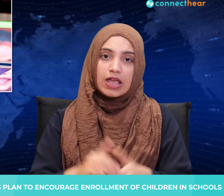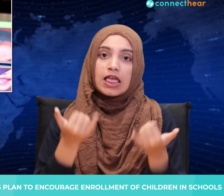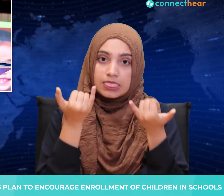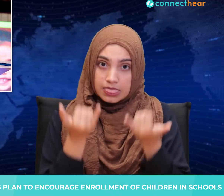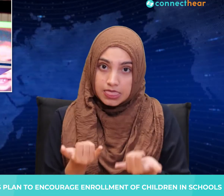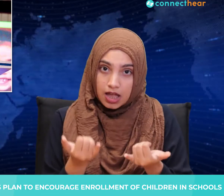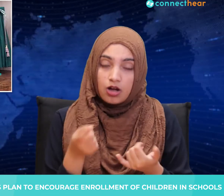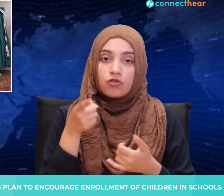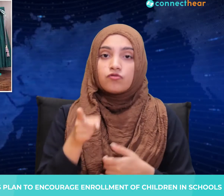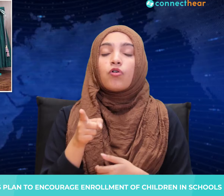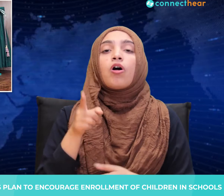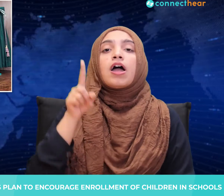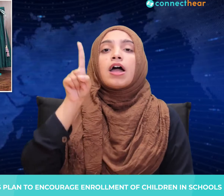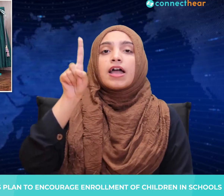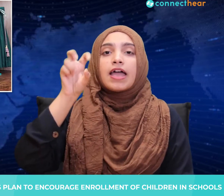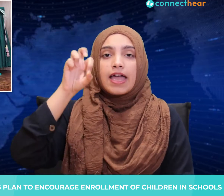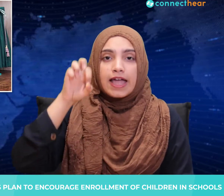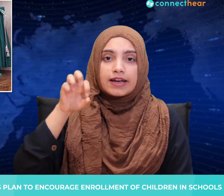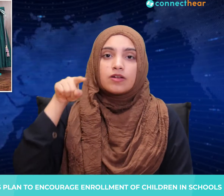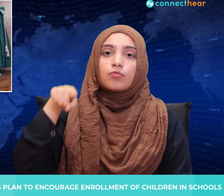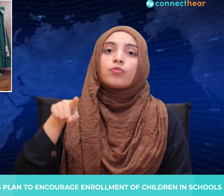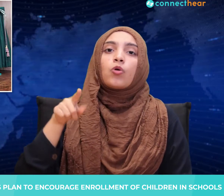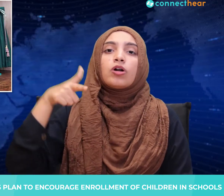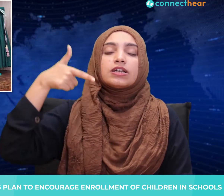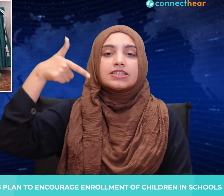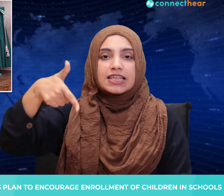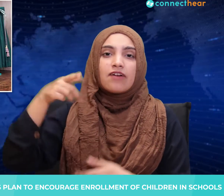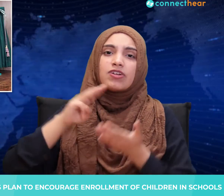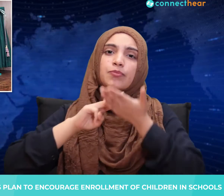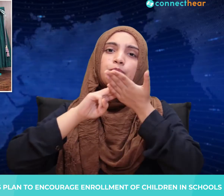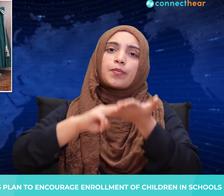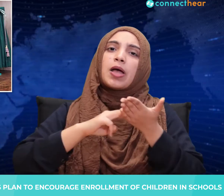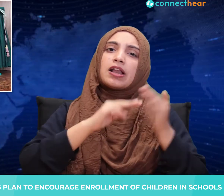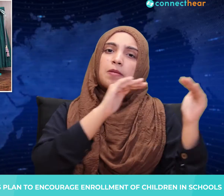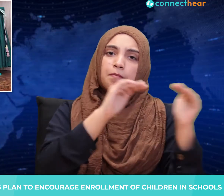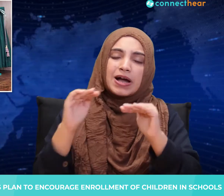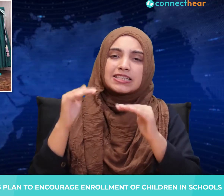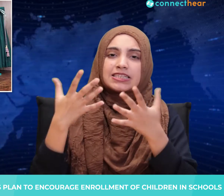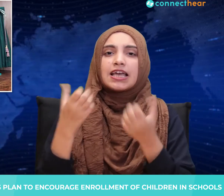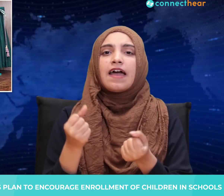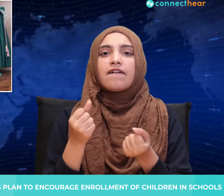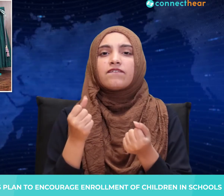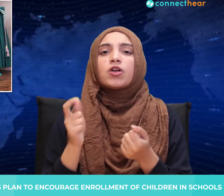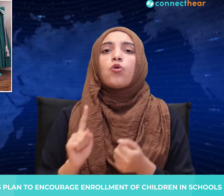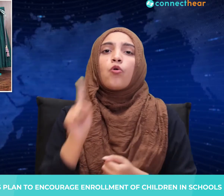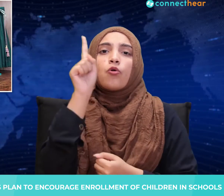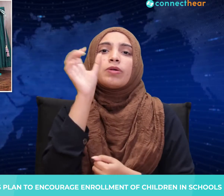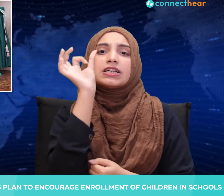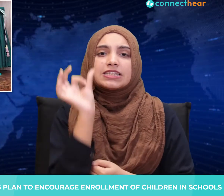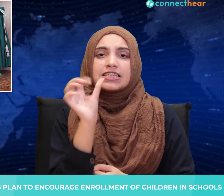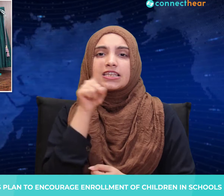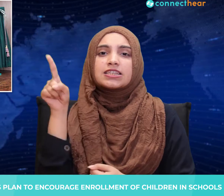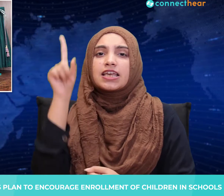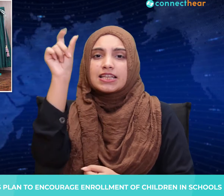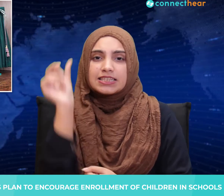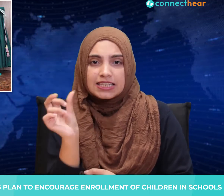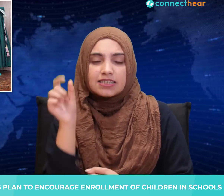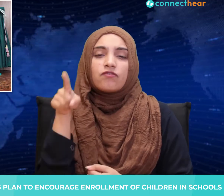Currently, there are 18.7 million children in the age group 6 to 16 who remain